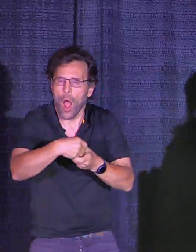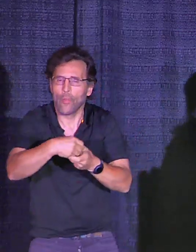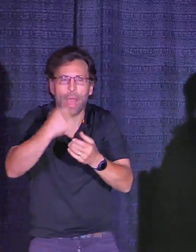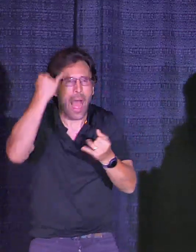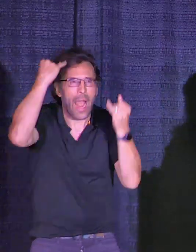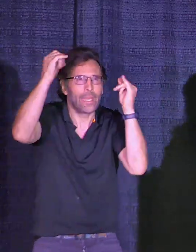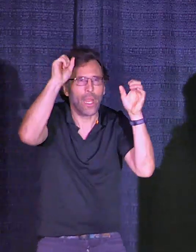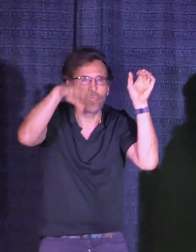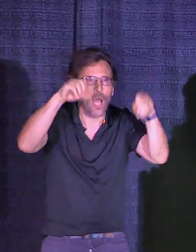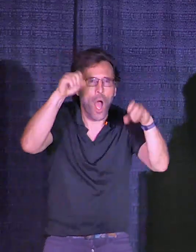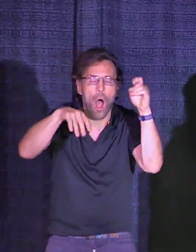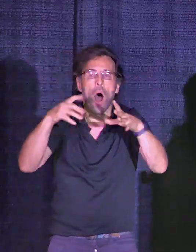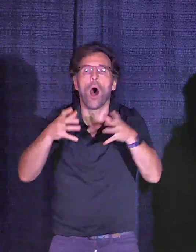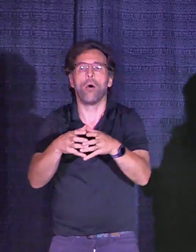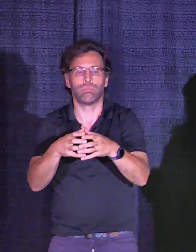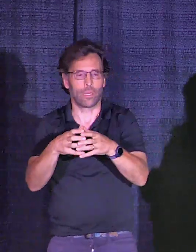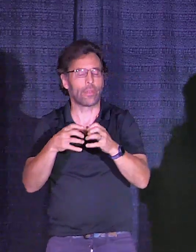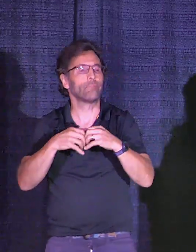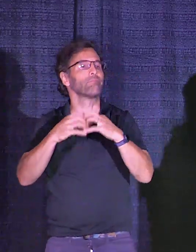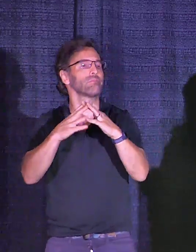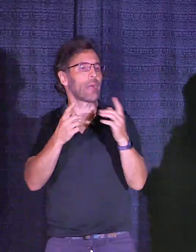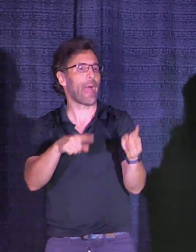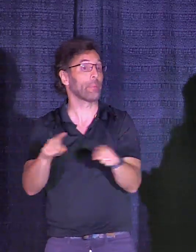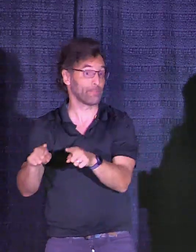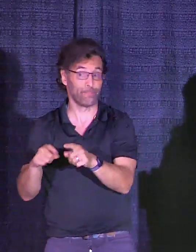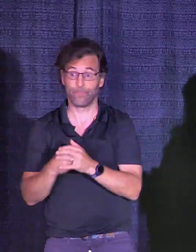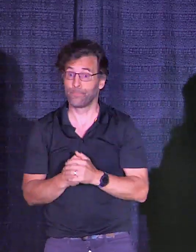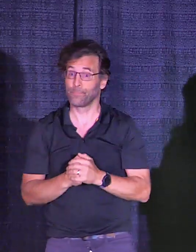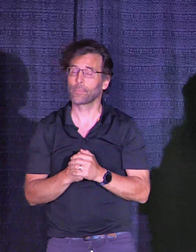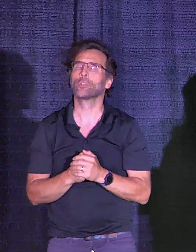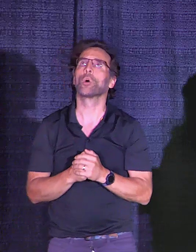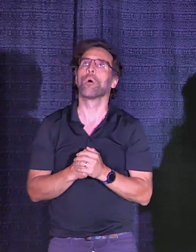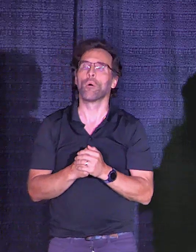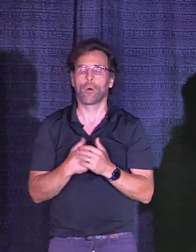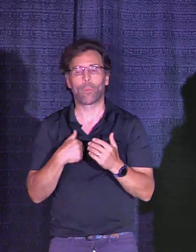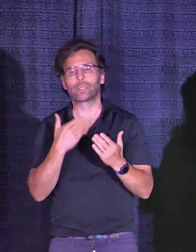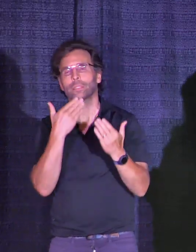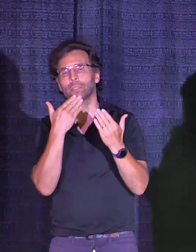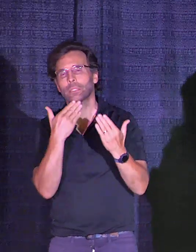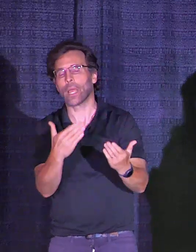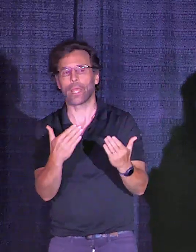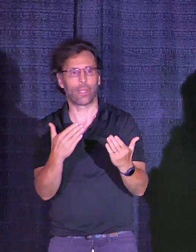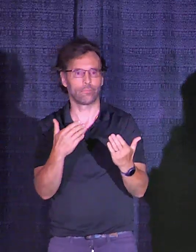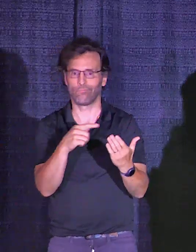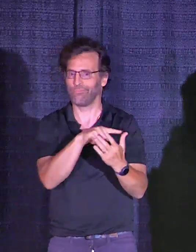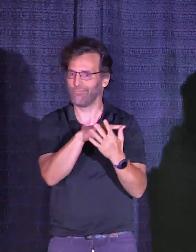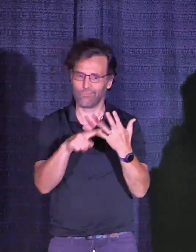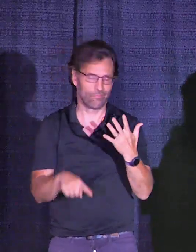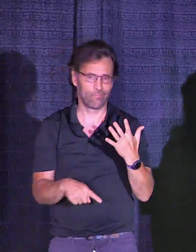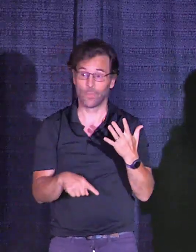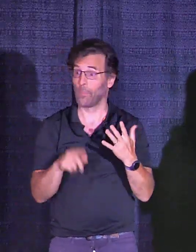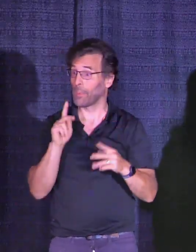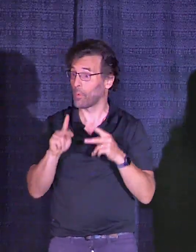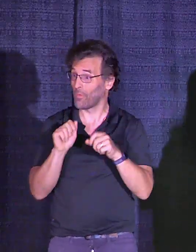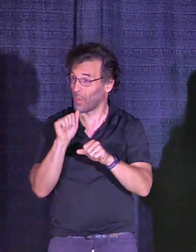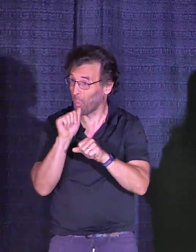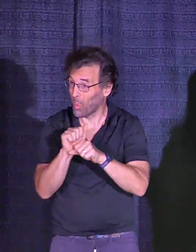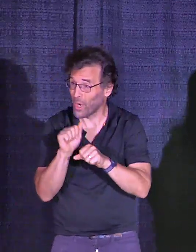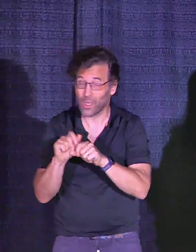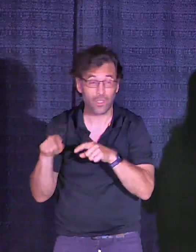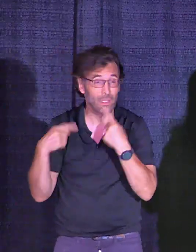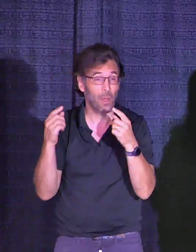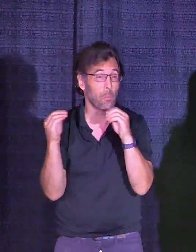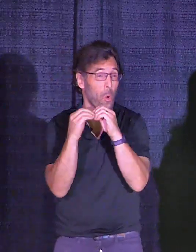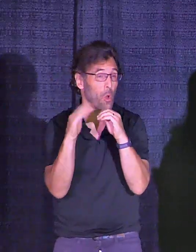these things happen. So I want to just say, on behalf of all the people who have worked over